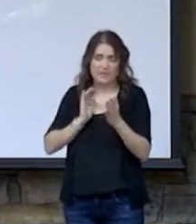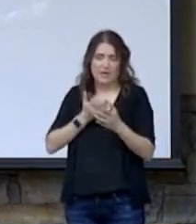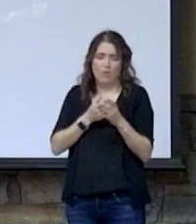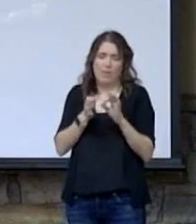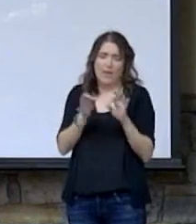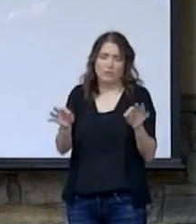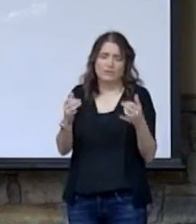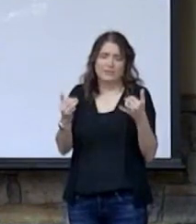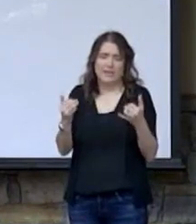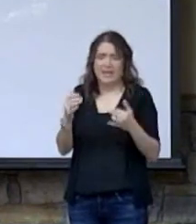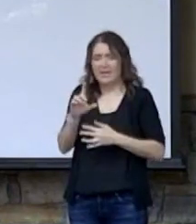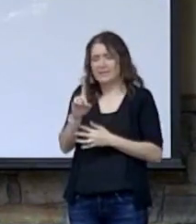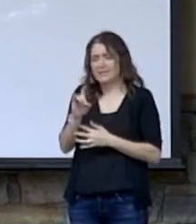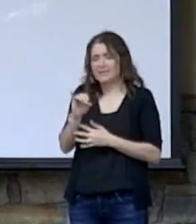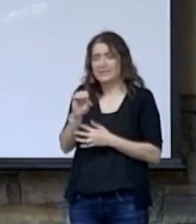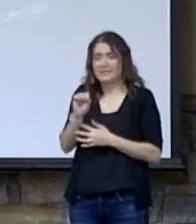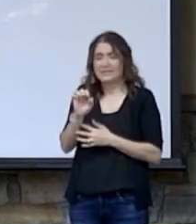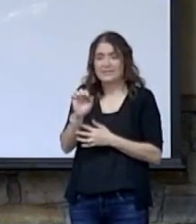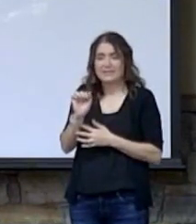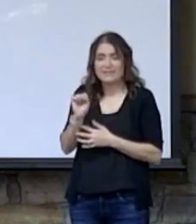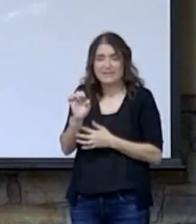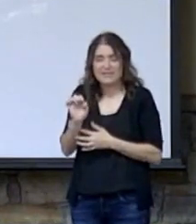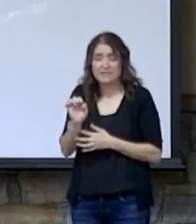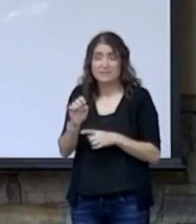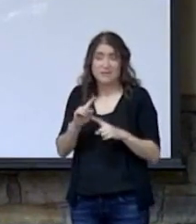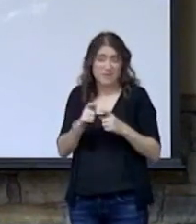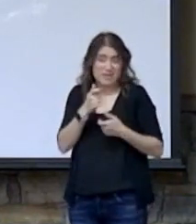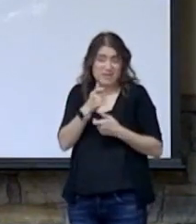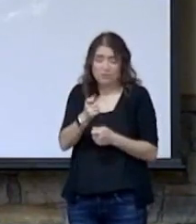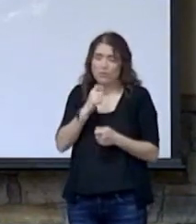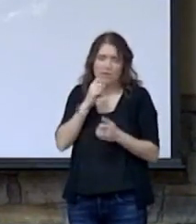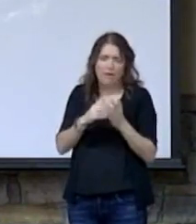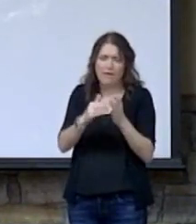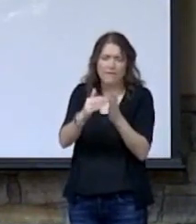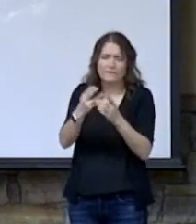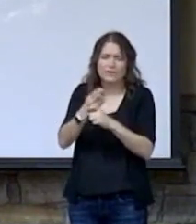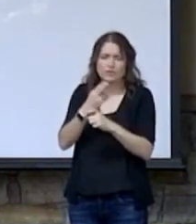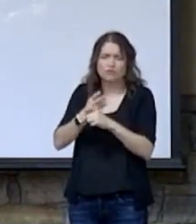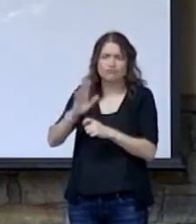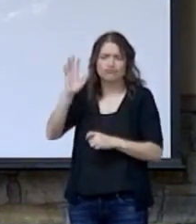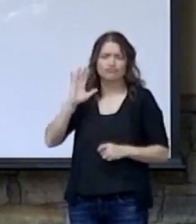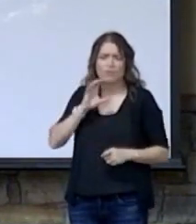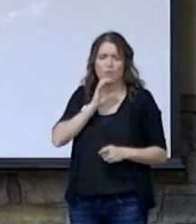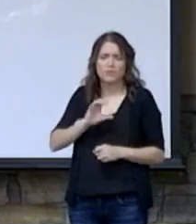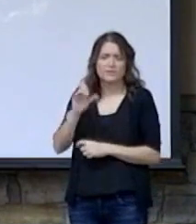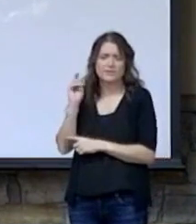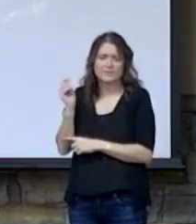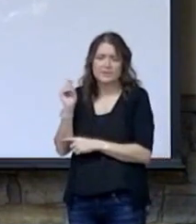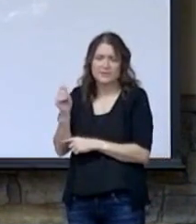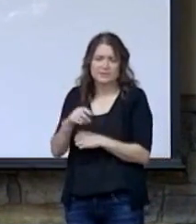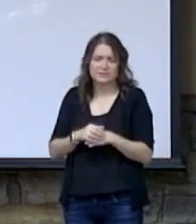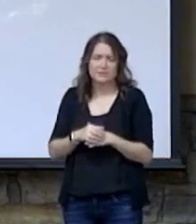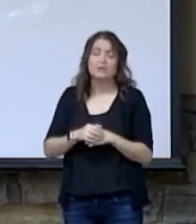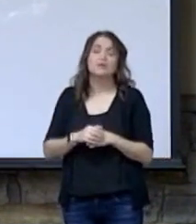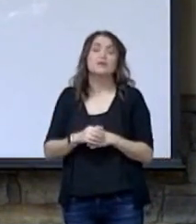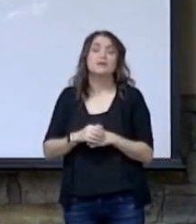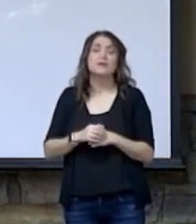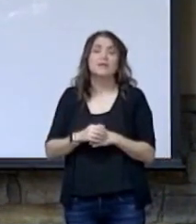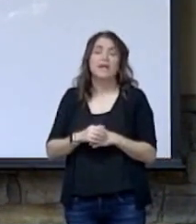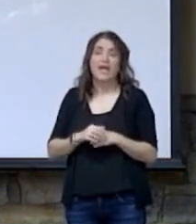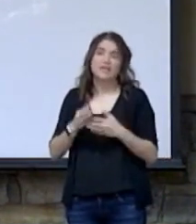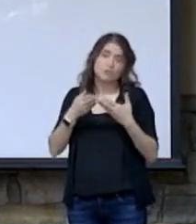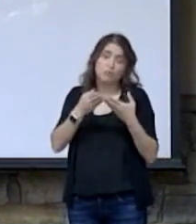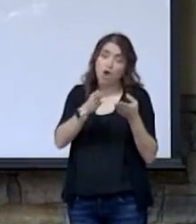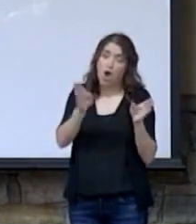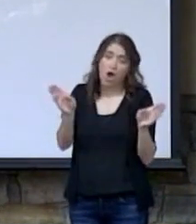and in our culture, but it's kind of interesting. It really wasn't a very frequently used word in the Old Testament. And it's kind of a